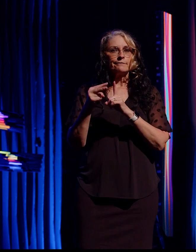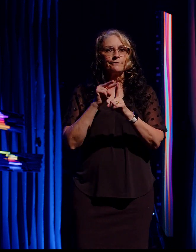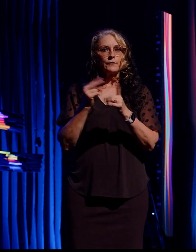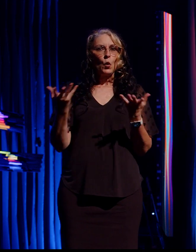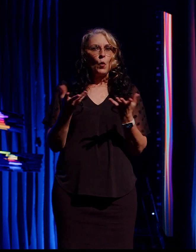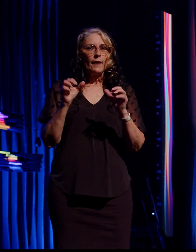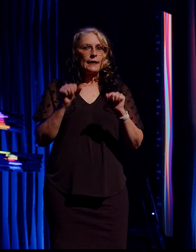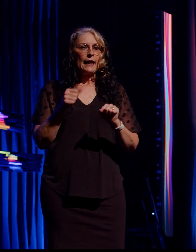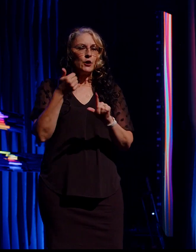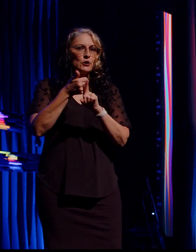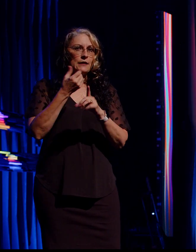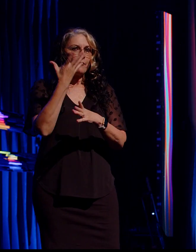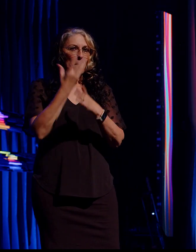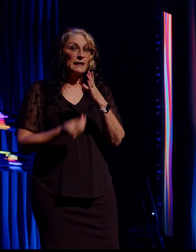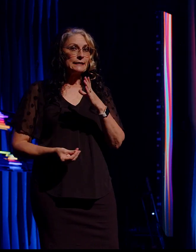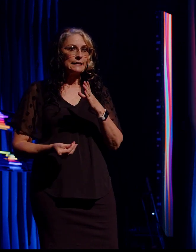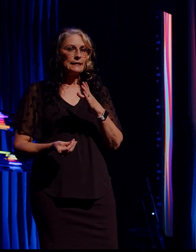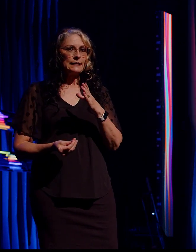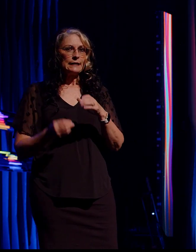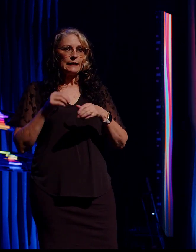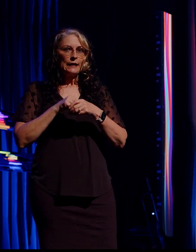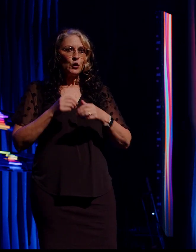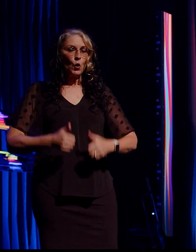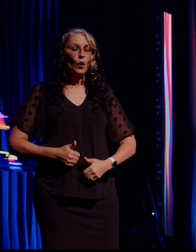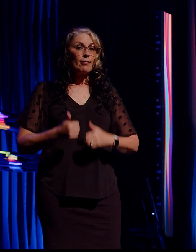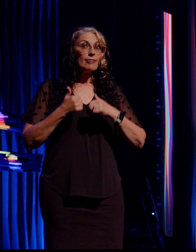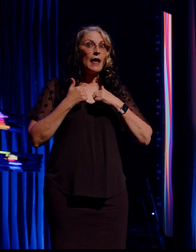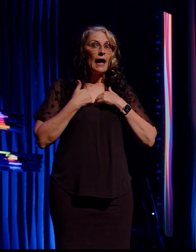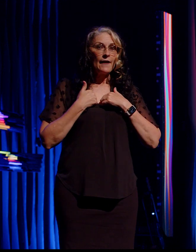what could you be missing out on in your life